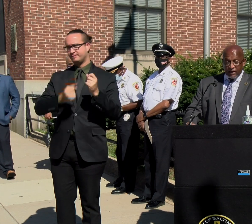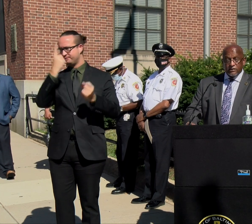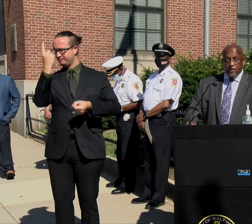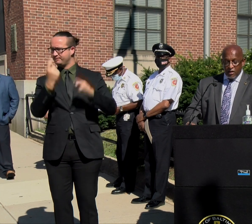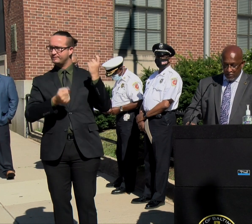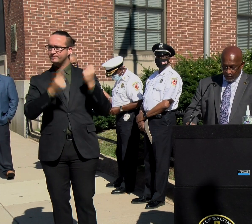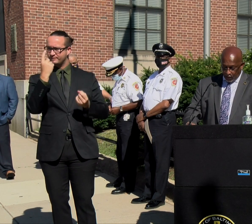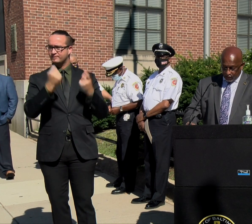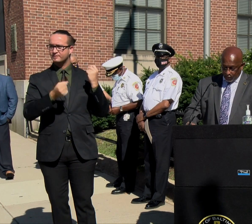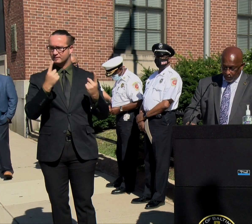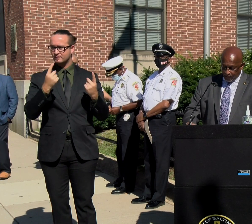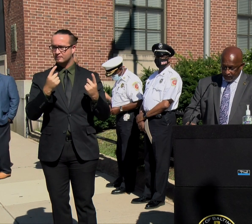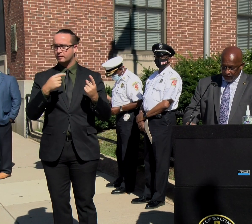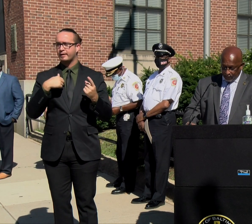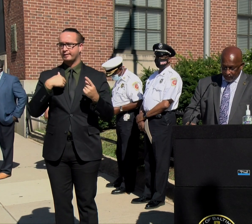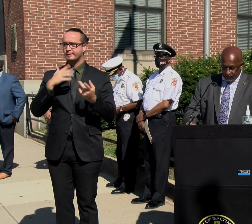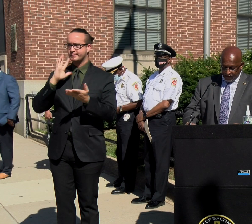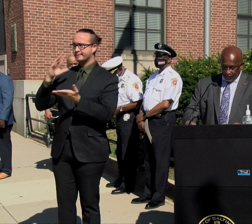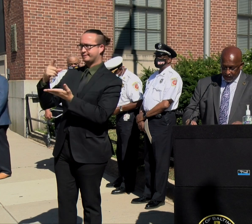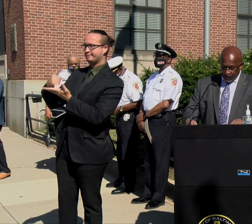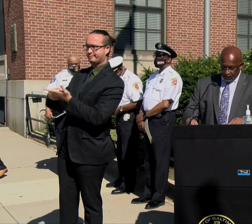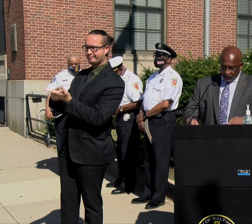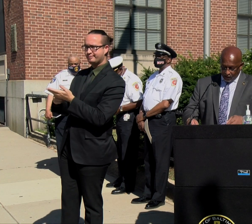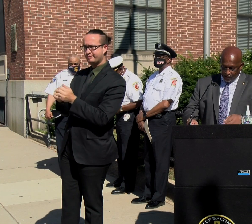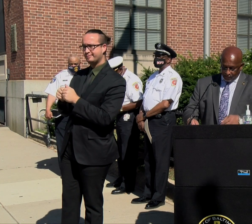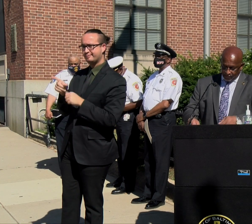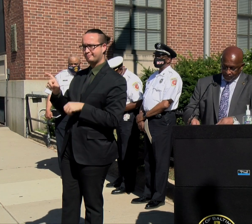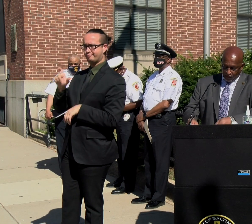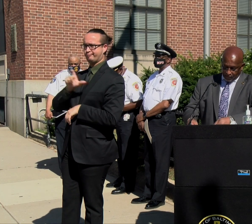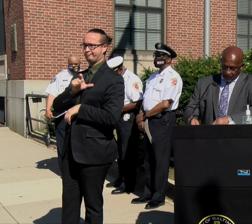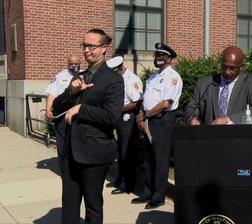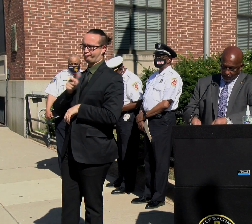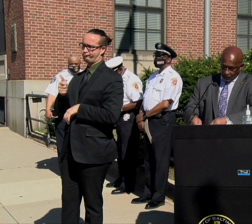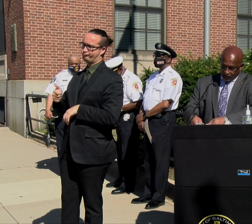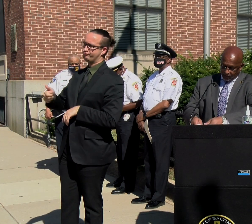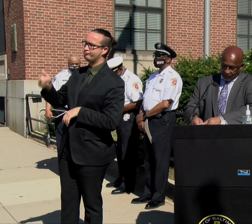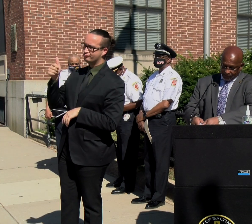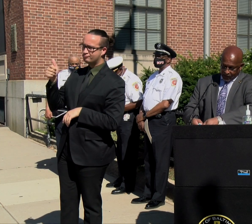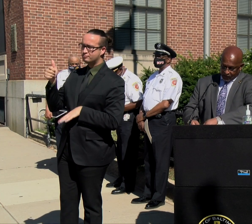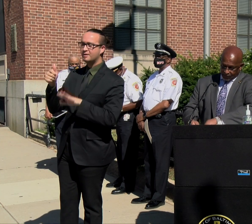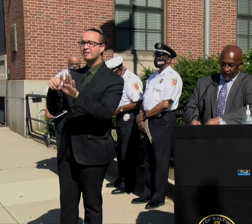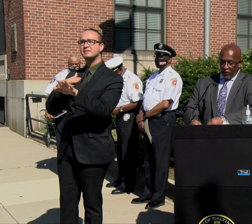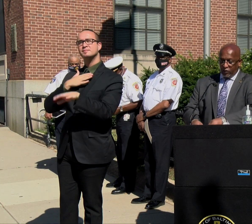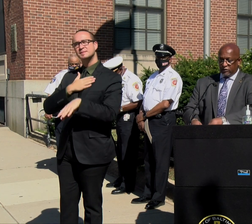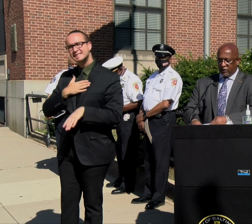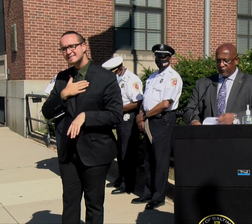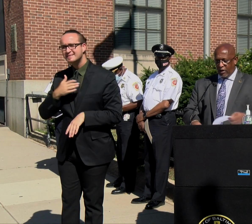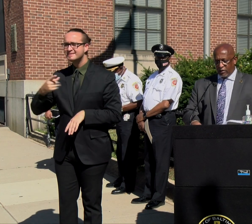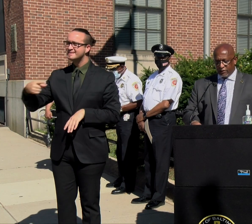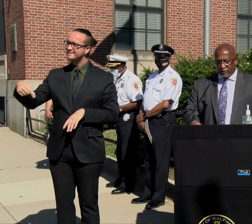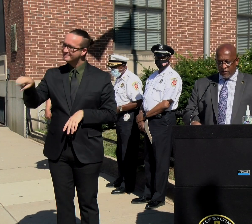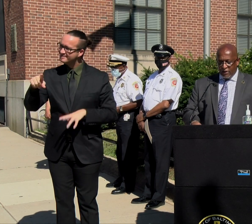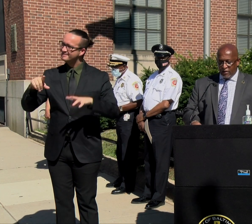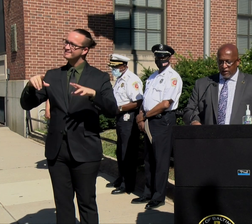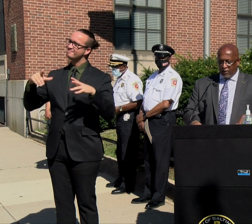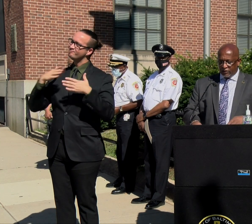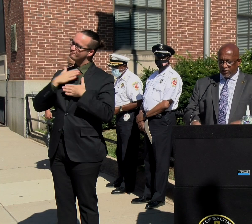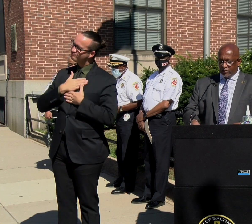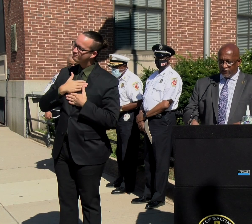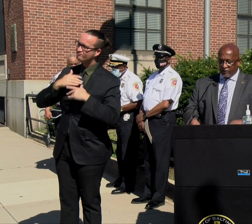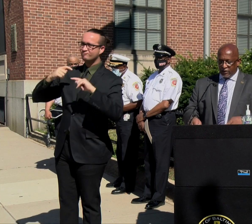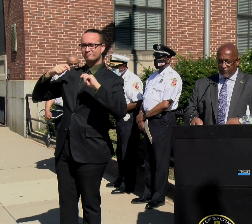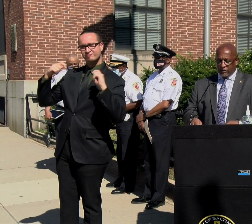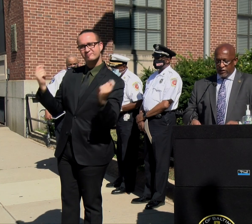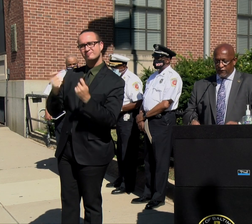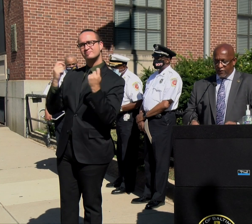will address. But Baltimore, please celebrate safely. There are other fun alternatives to fireworks and sparklers. Now I will turn